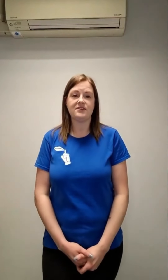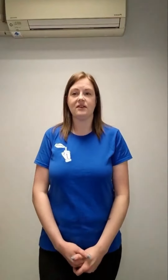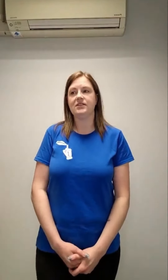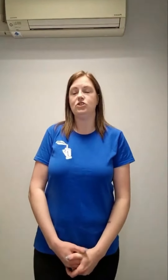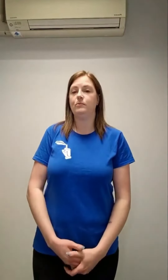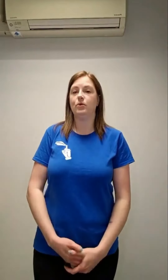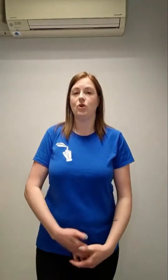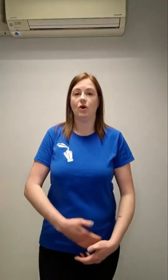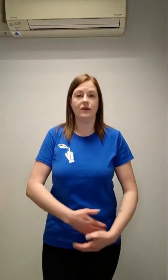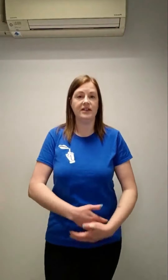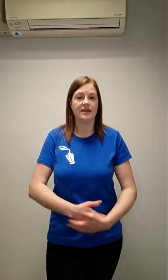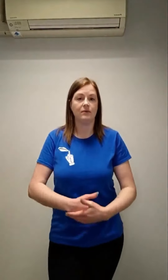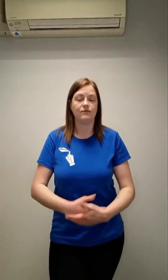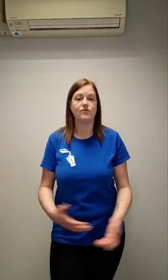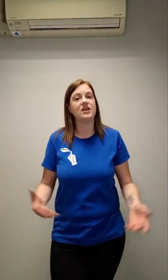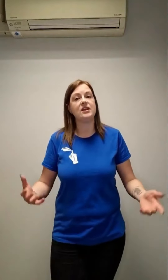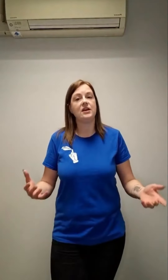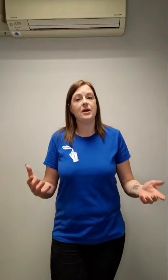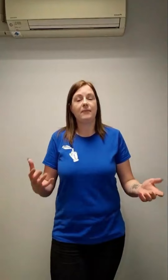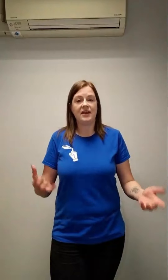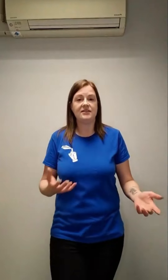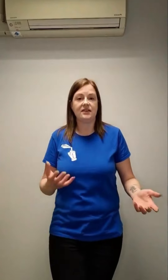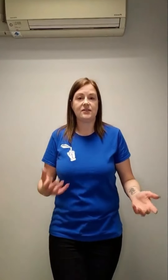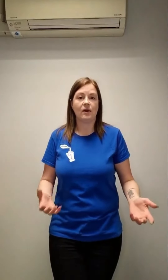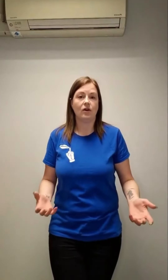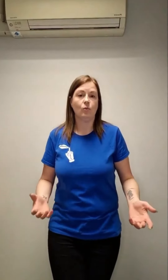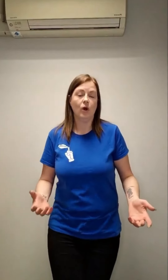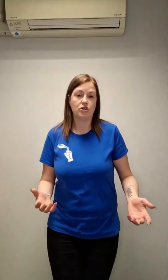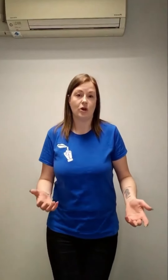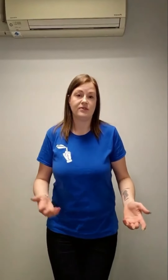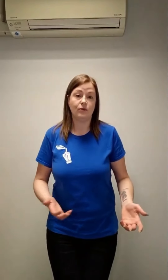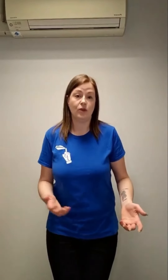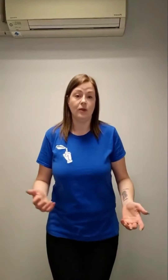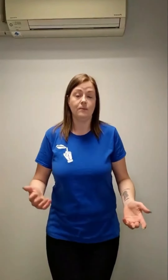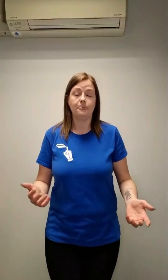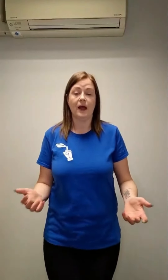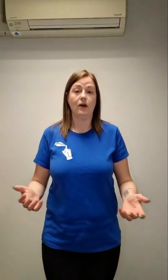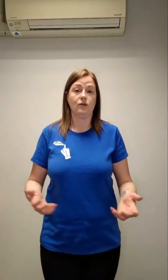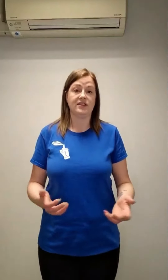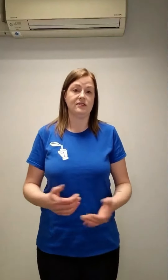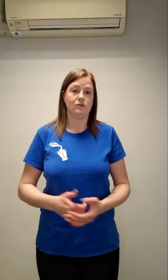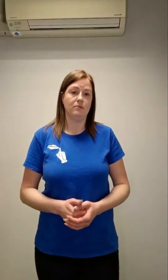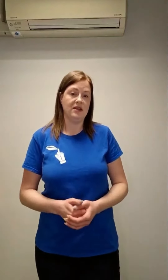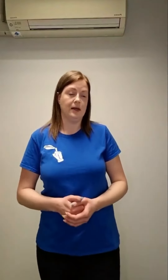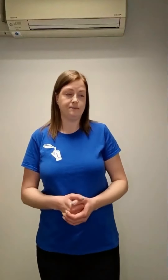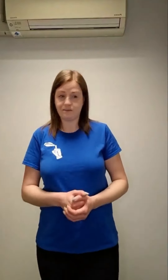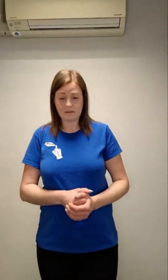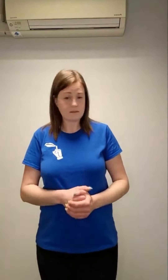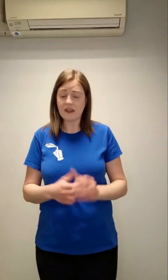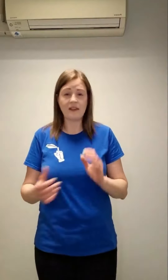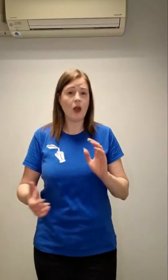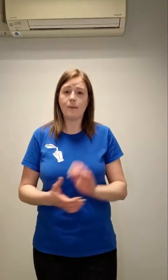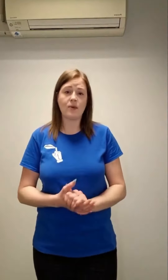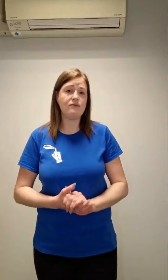decided to put on some free basic Signalong workshops for you across our social media. They are brief, they